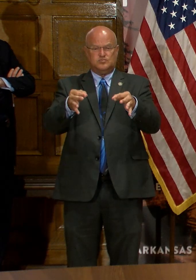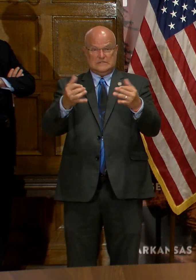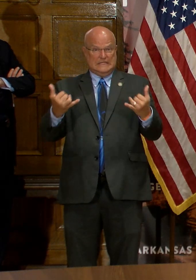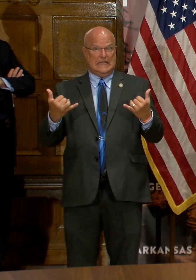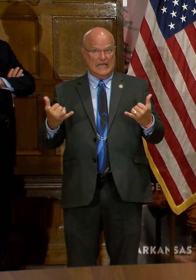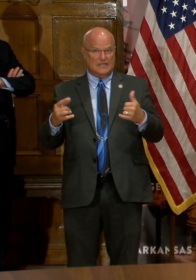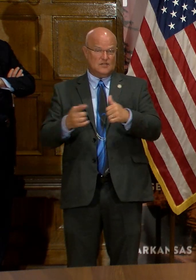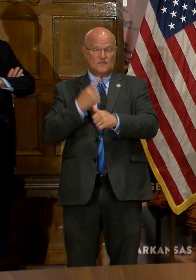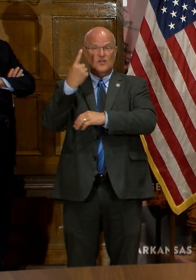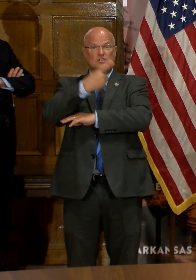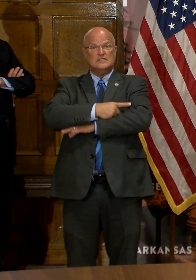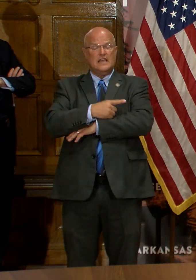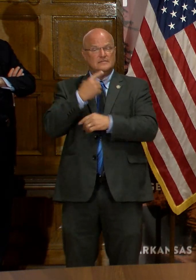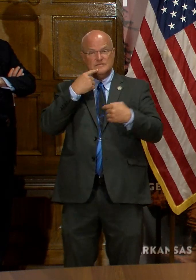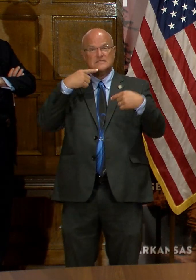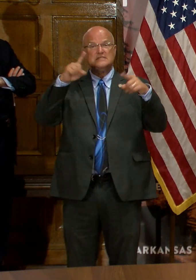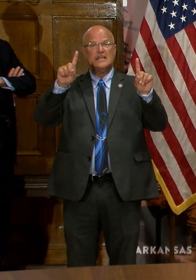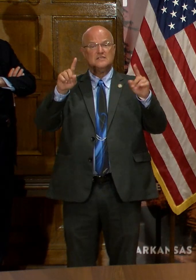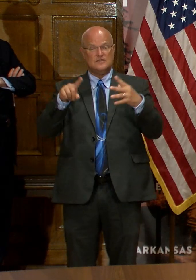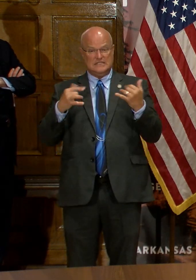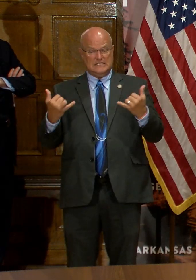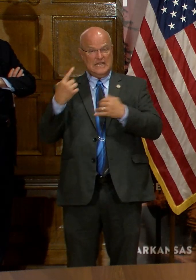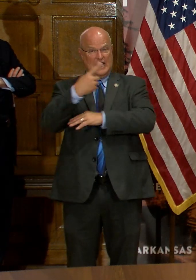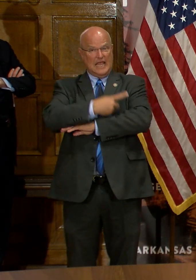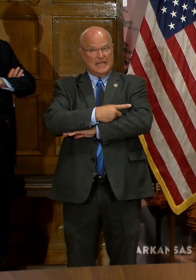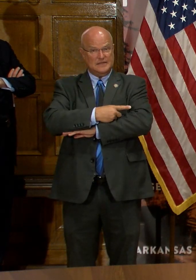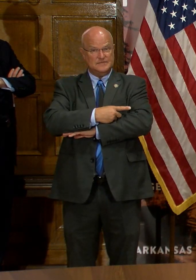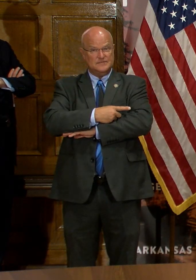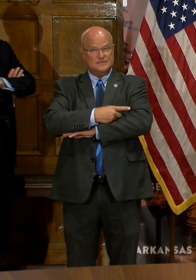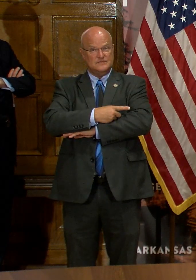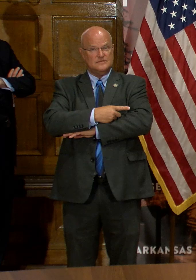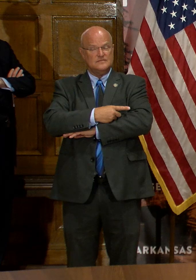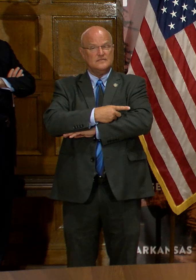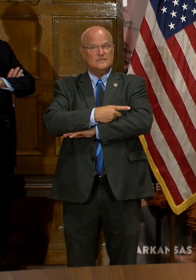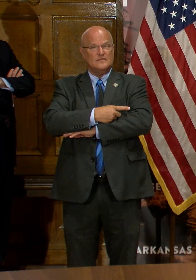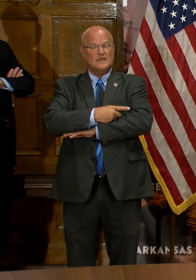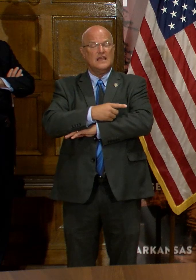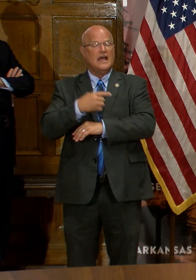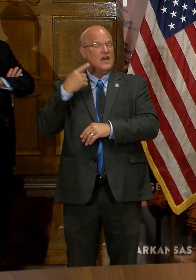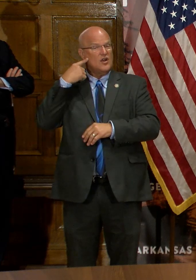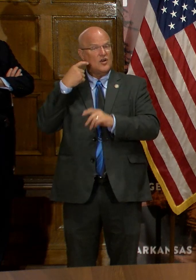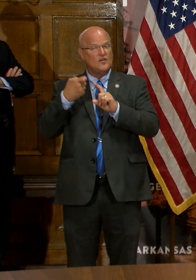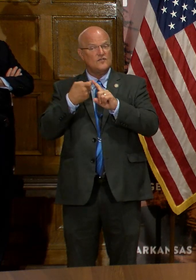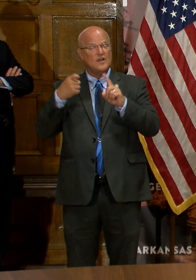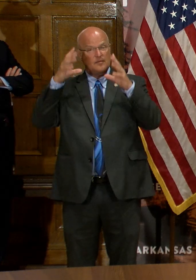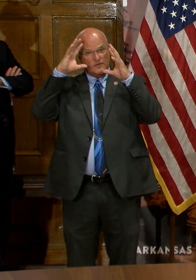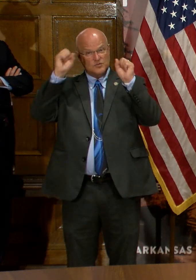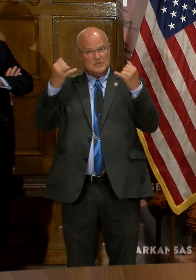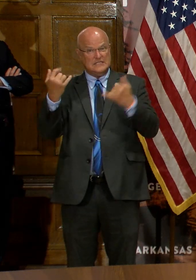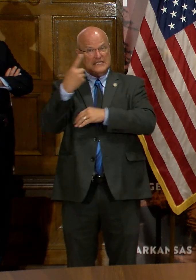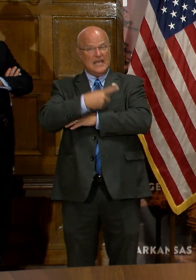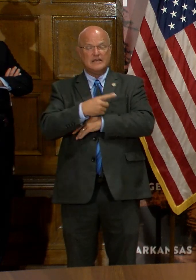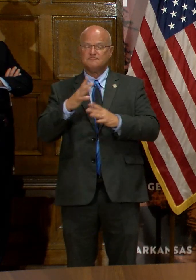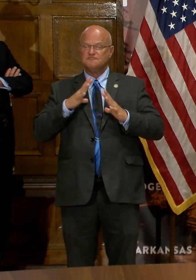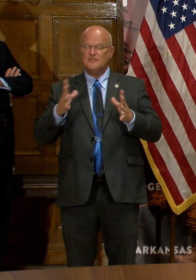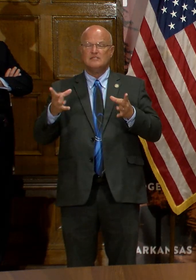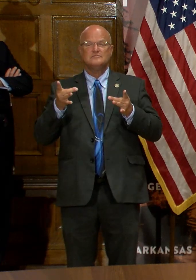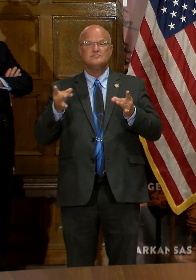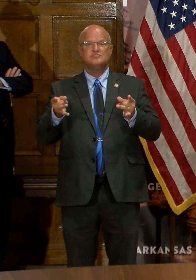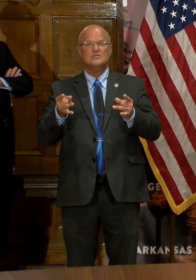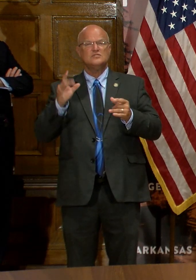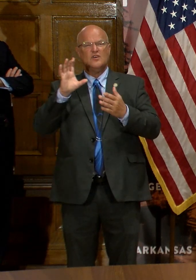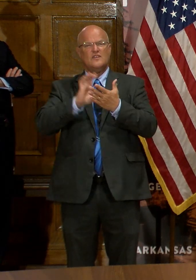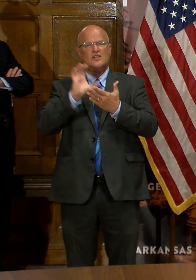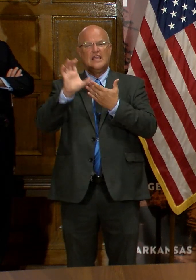today, and they have successfully started the school year. Heard from that superintendent this morning at Woodlawn, and so they readjusted